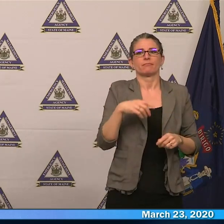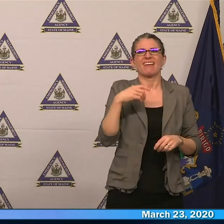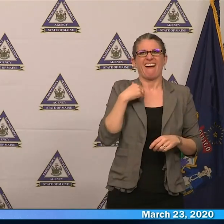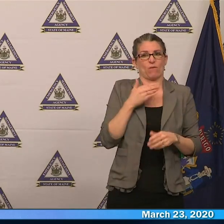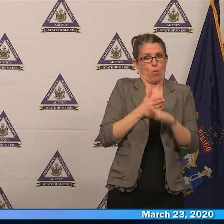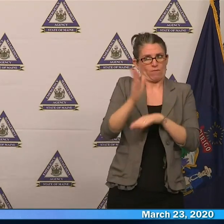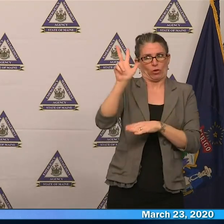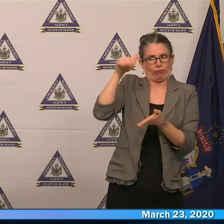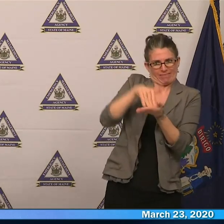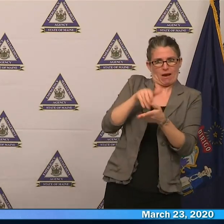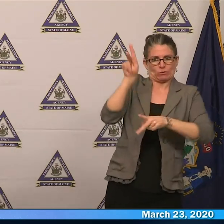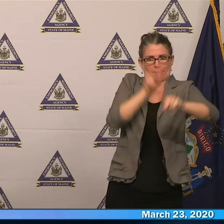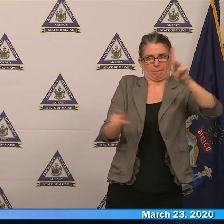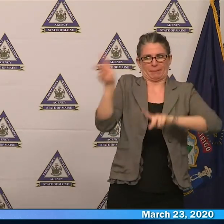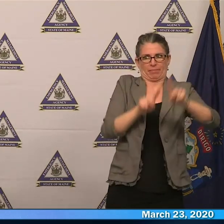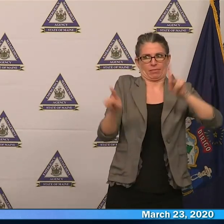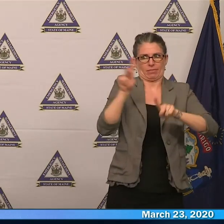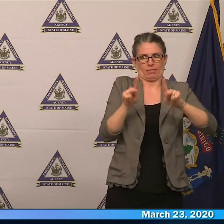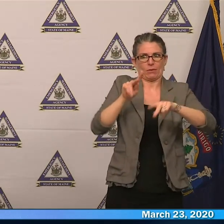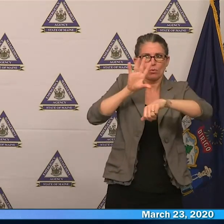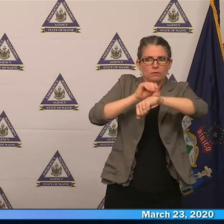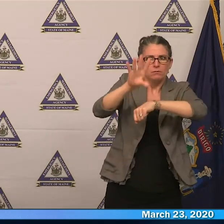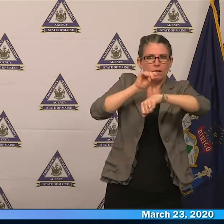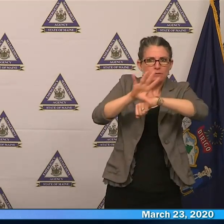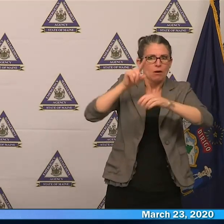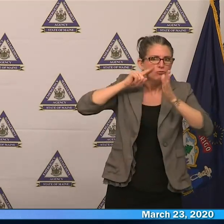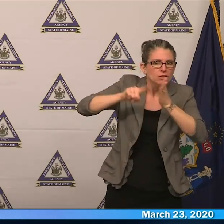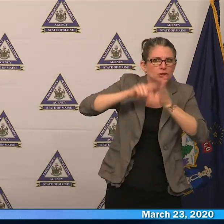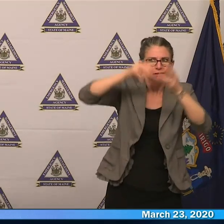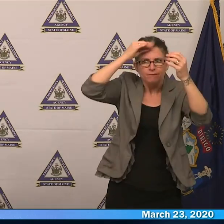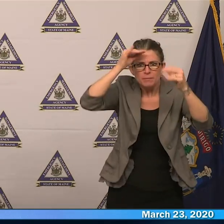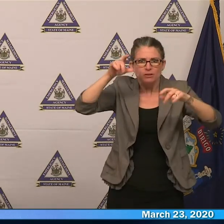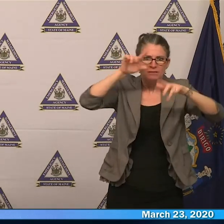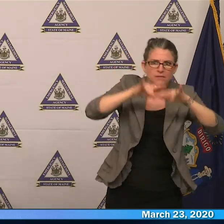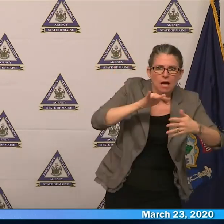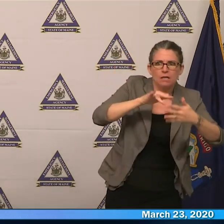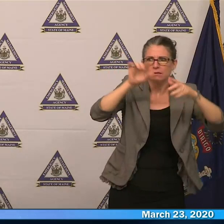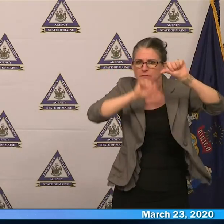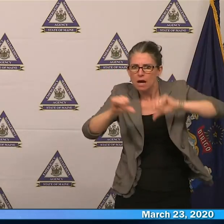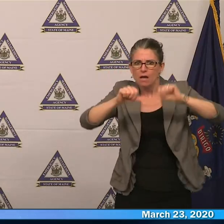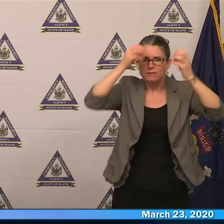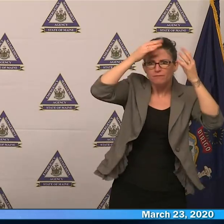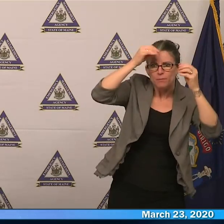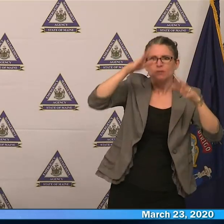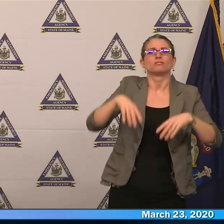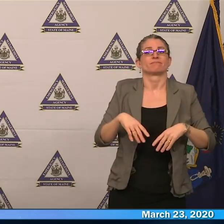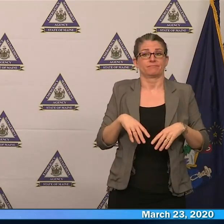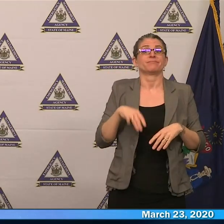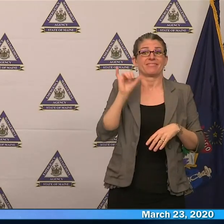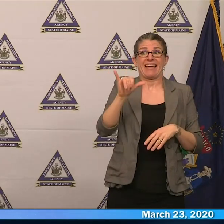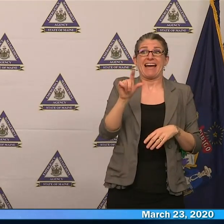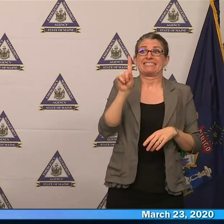began, and the total number of negative tests that have been performed is